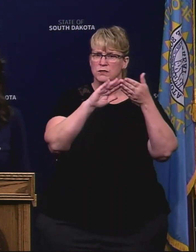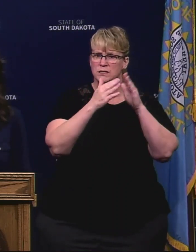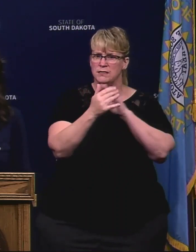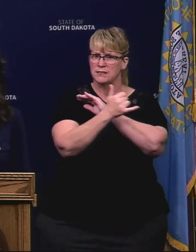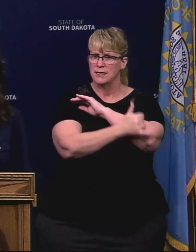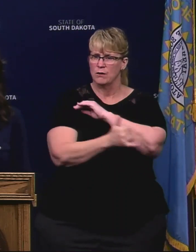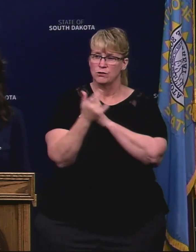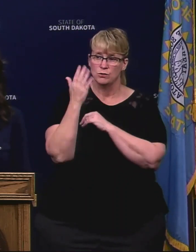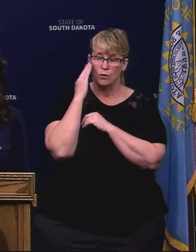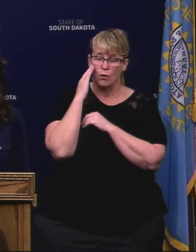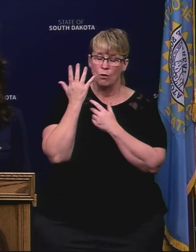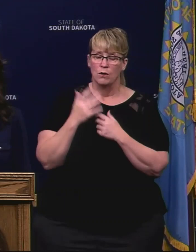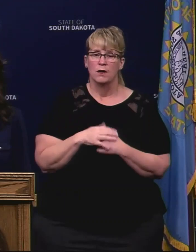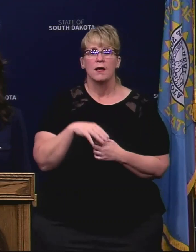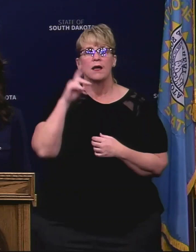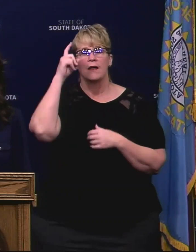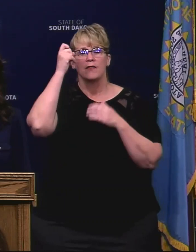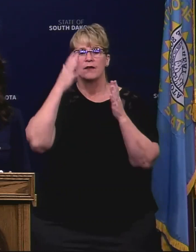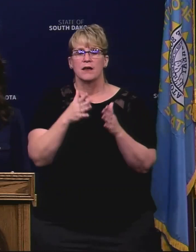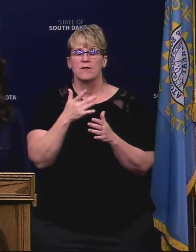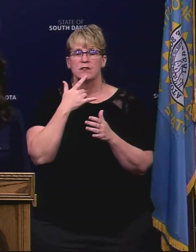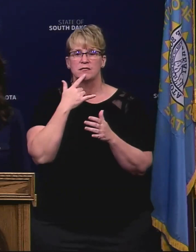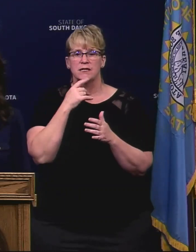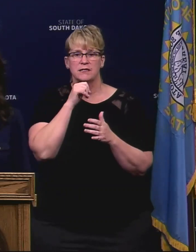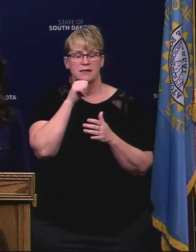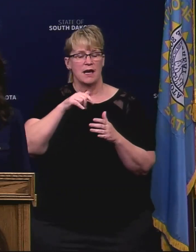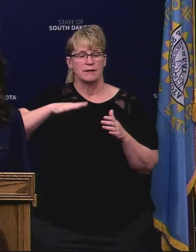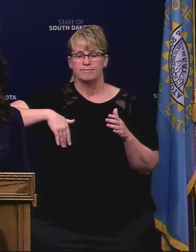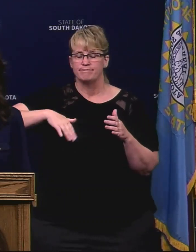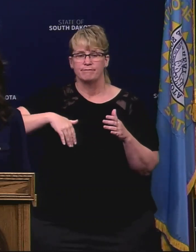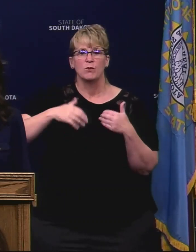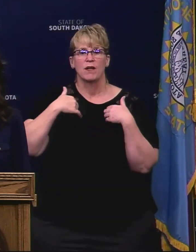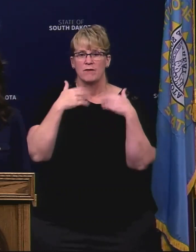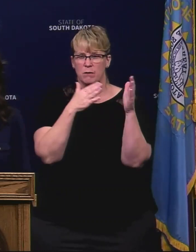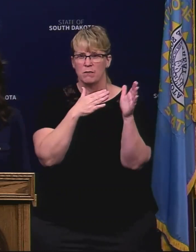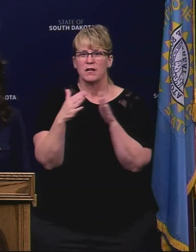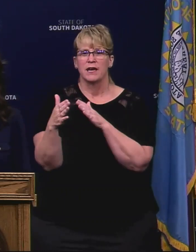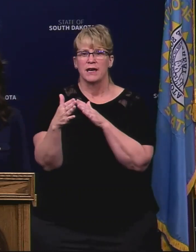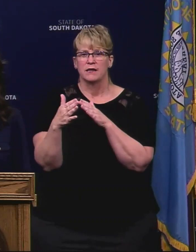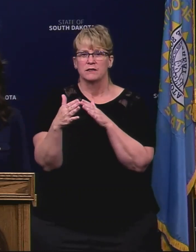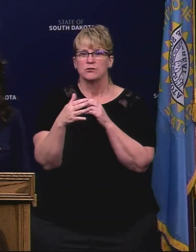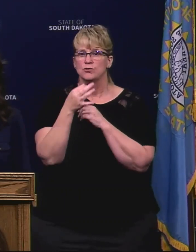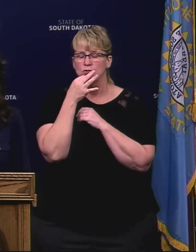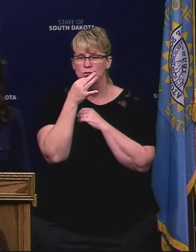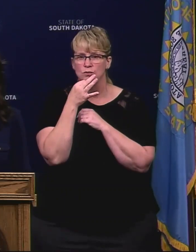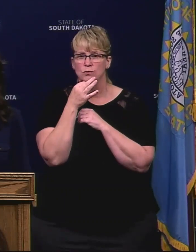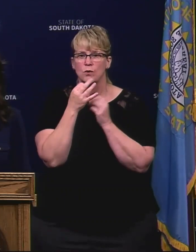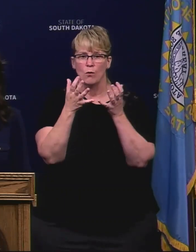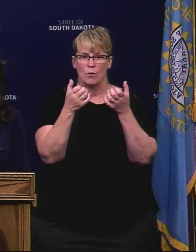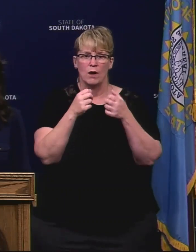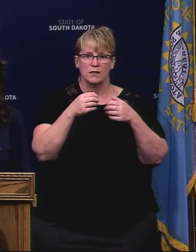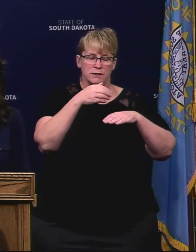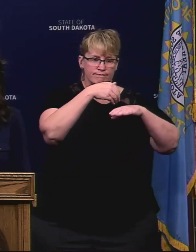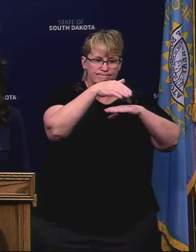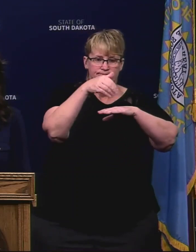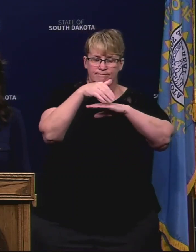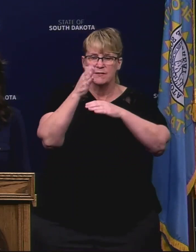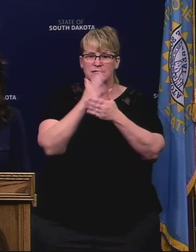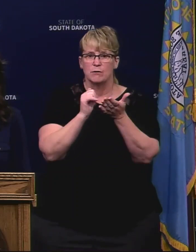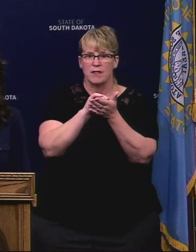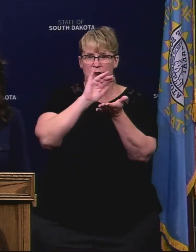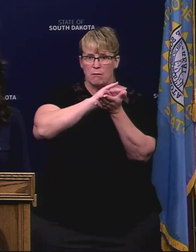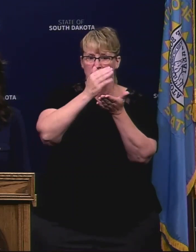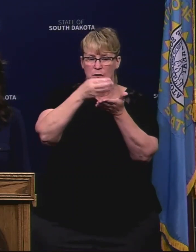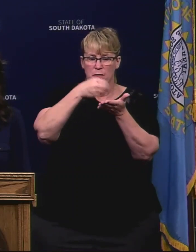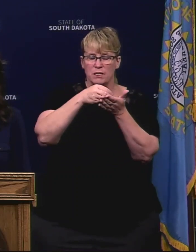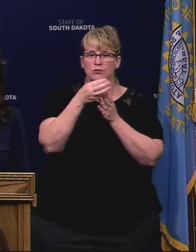counties? That is something that we'll be bringing a plan forward soon. We'd like to deploy some of those funds as soon as